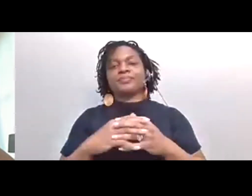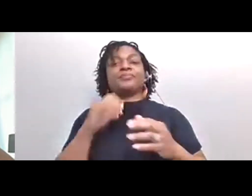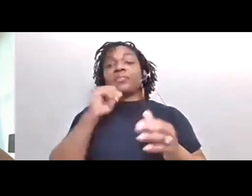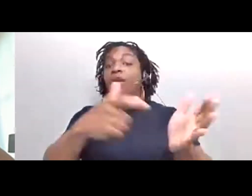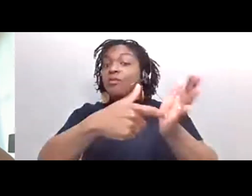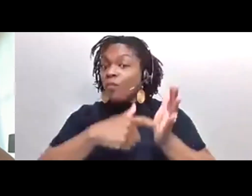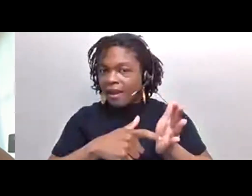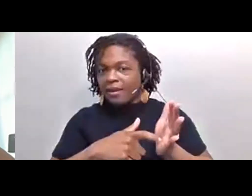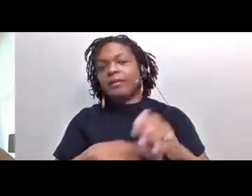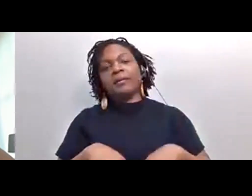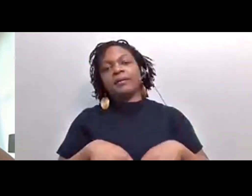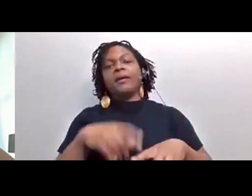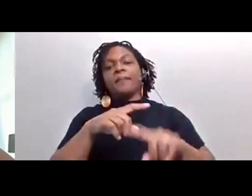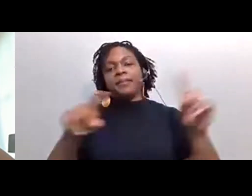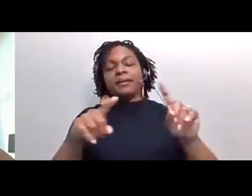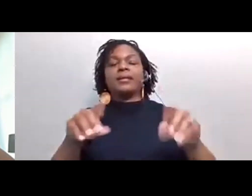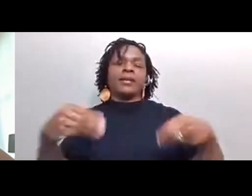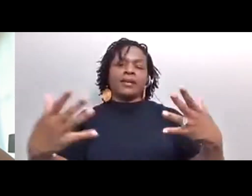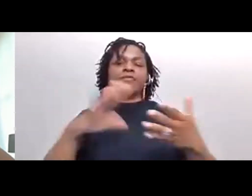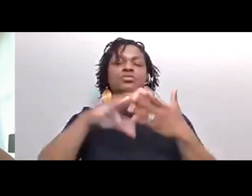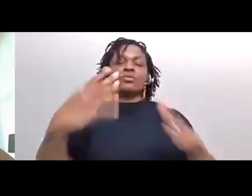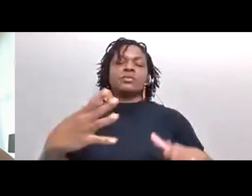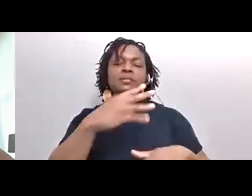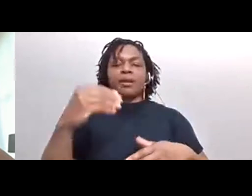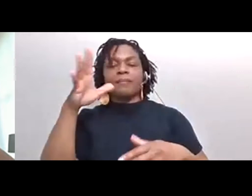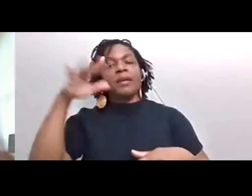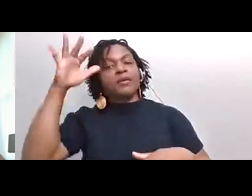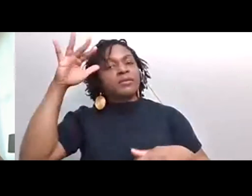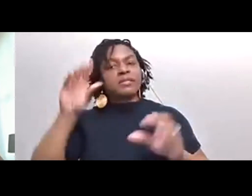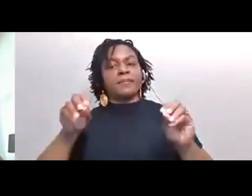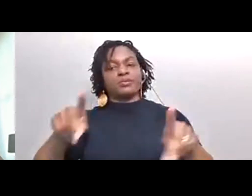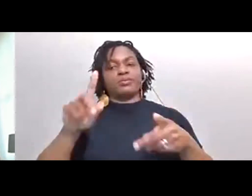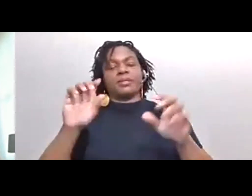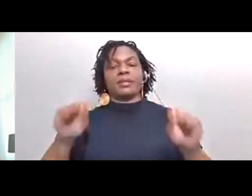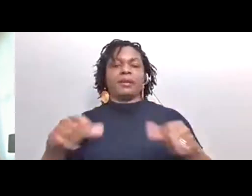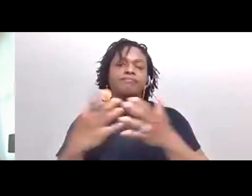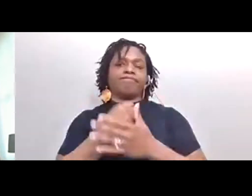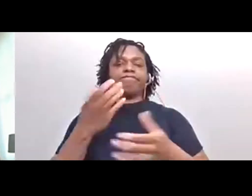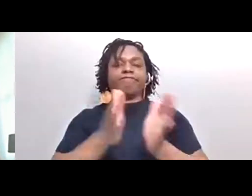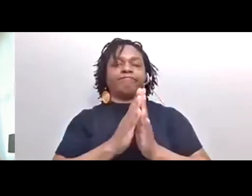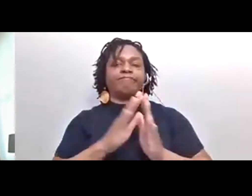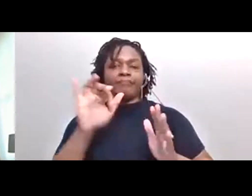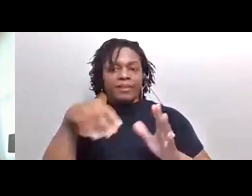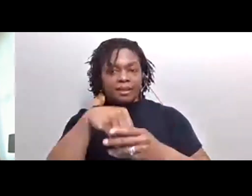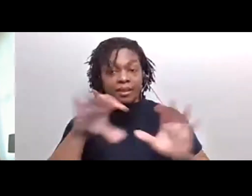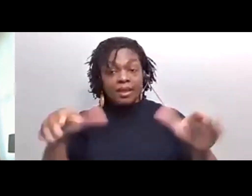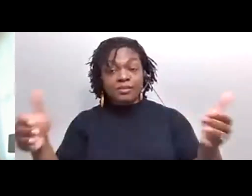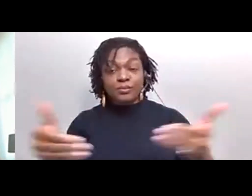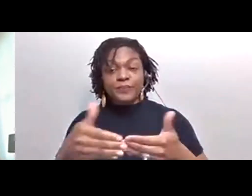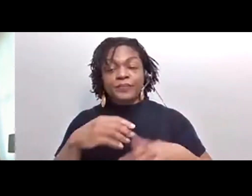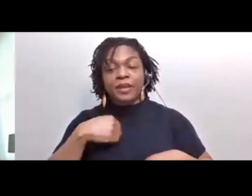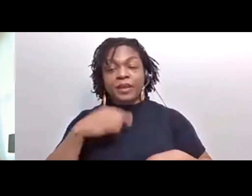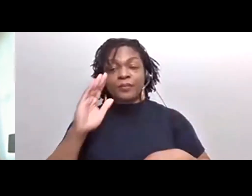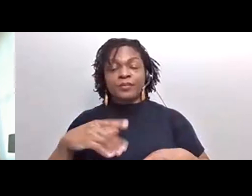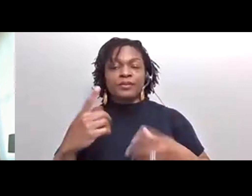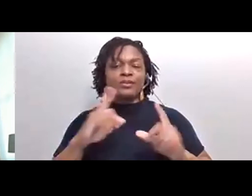gives parents and students the option to request them. And I'll talk a little bit more about that with next